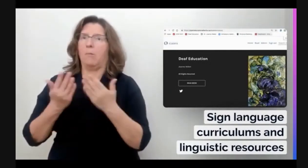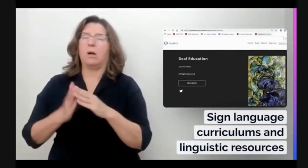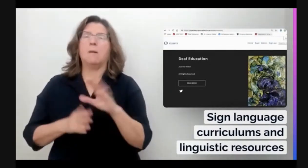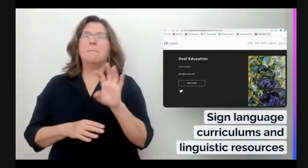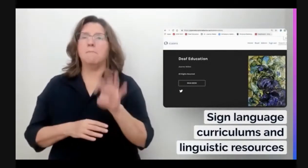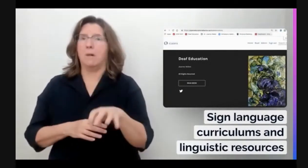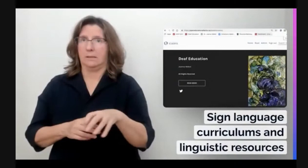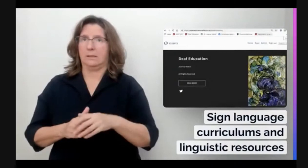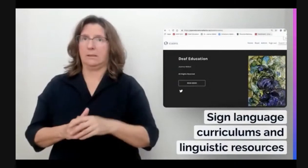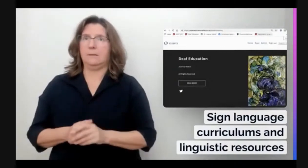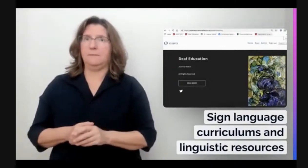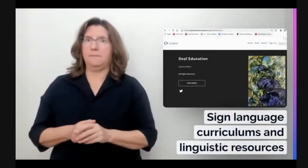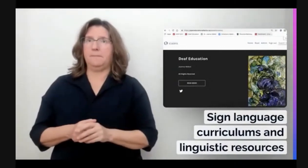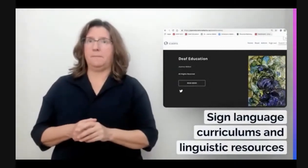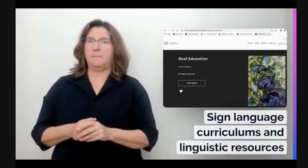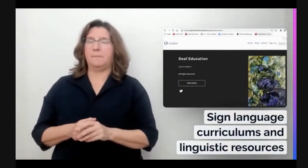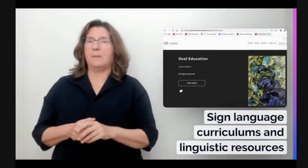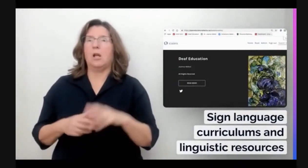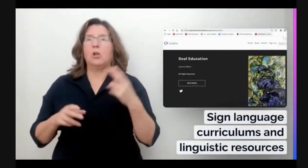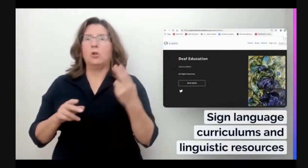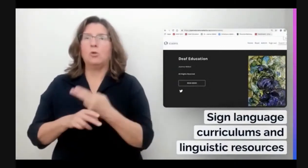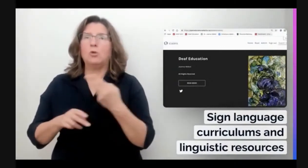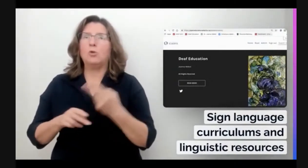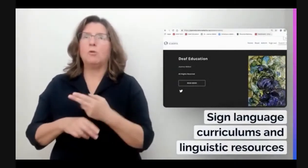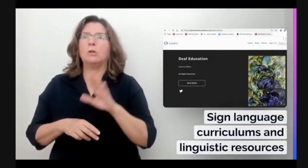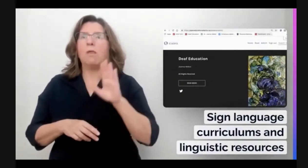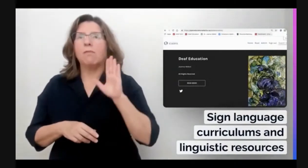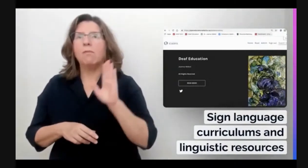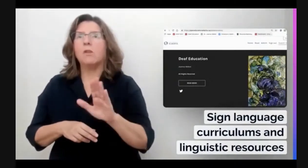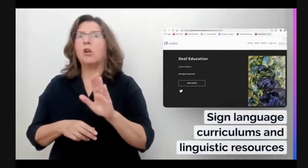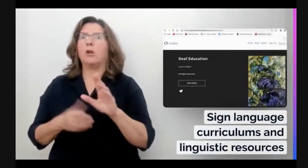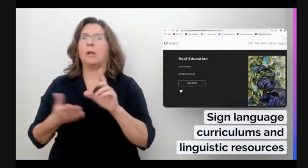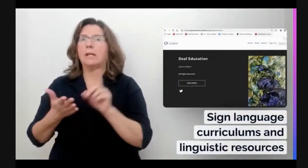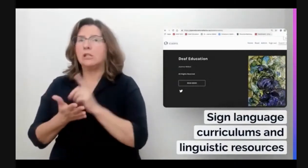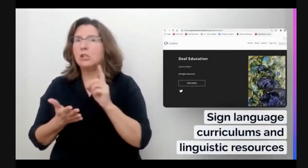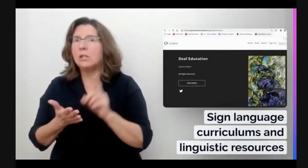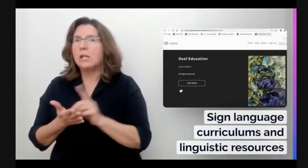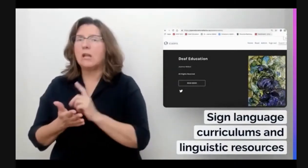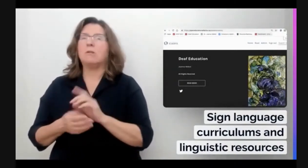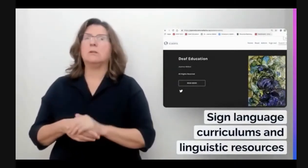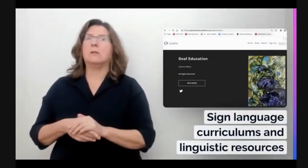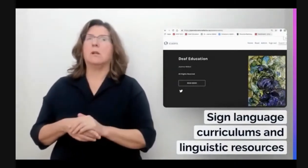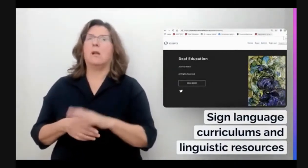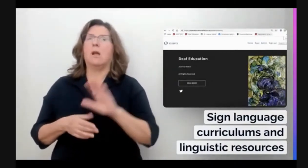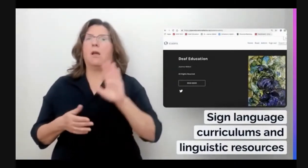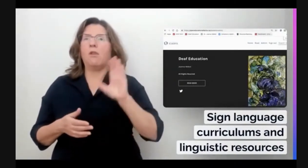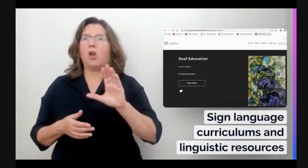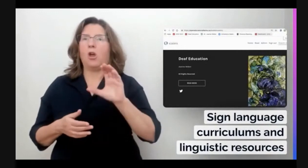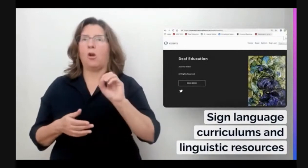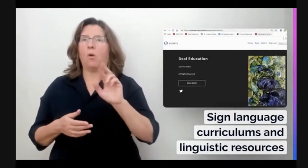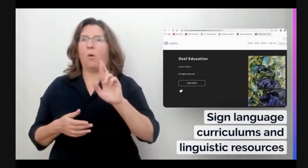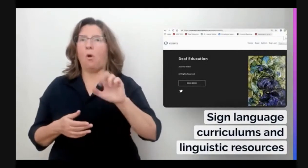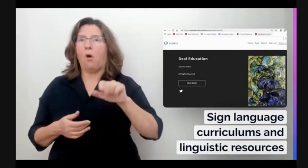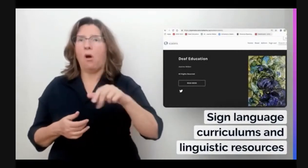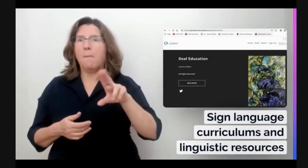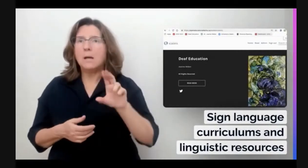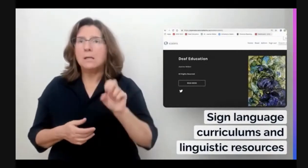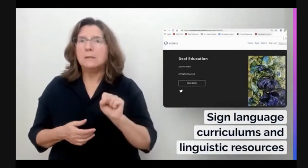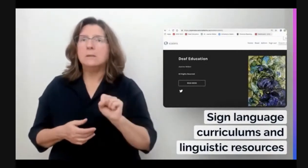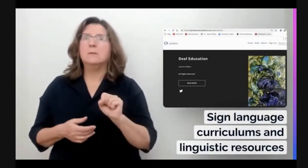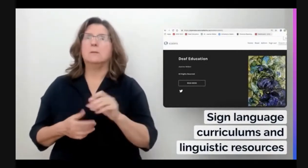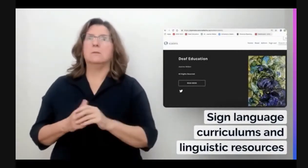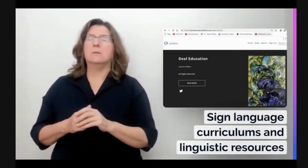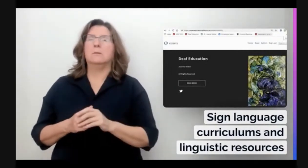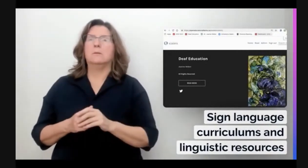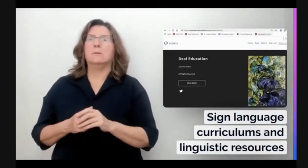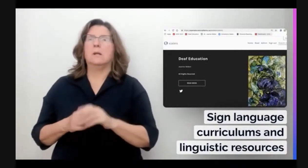This material must be incorporated into ebooks. This includes dictionaries of their region's sign